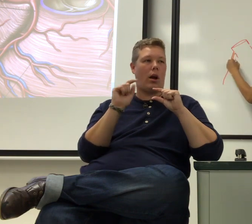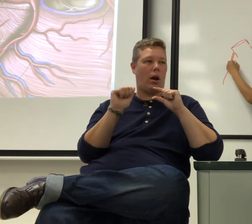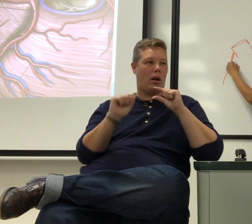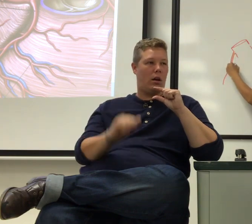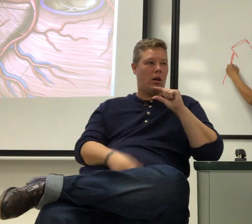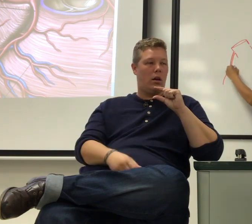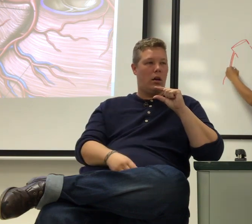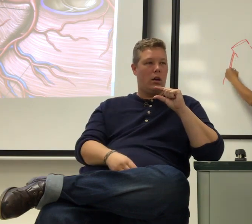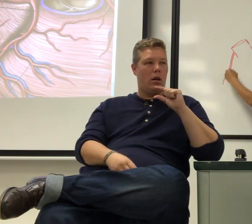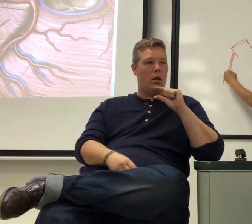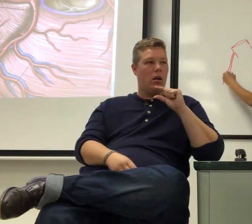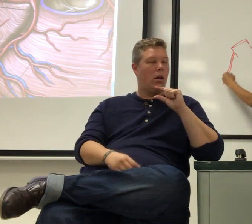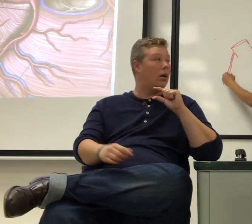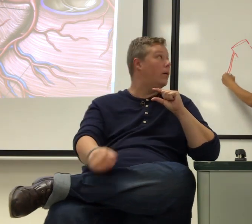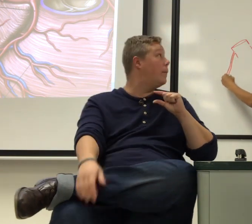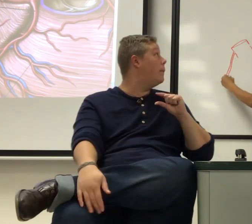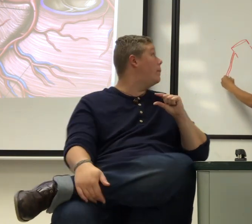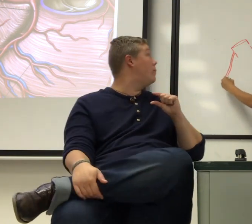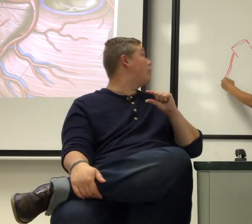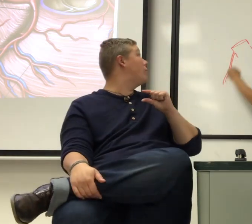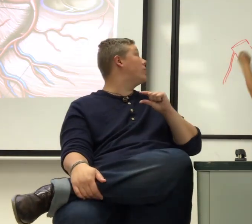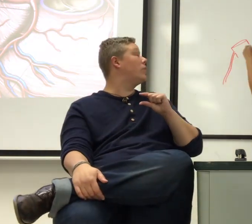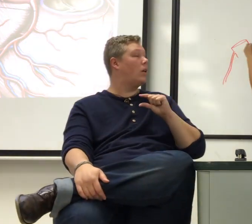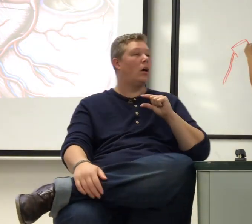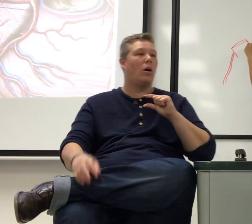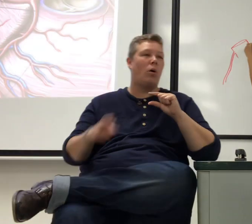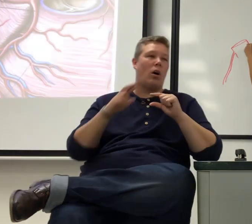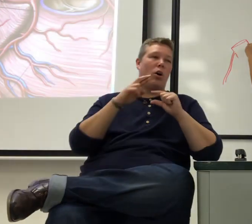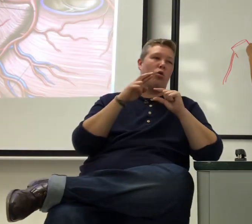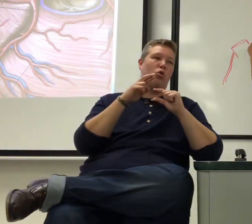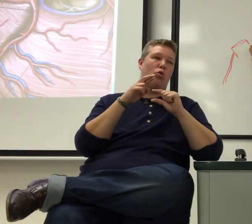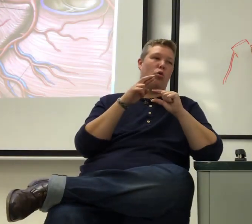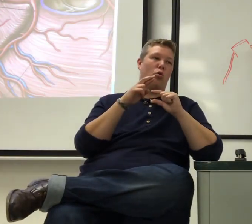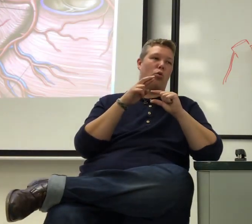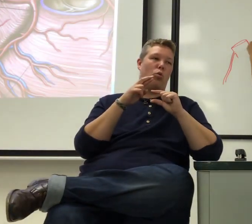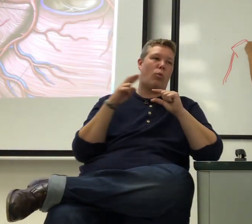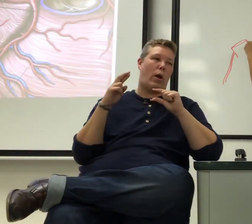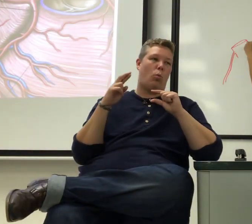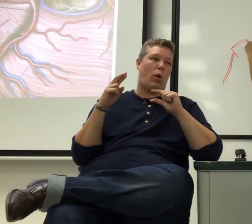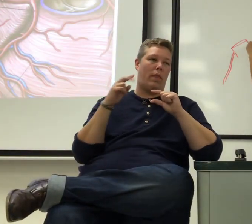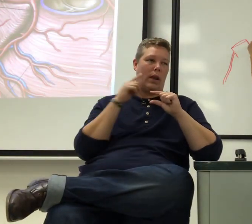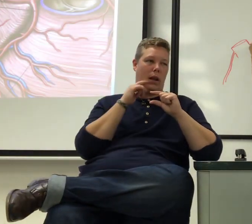The right one that I'm drawing is longer than the left one.